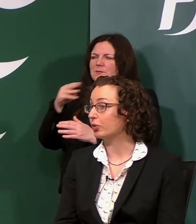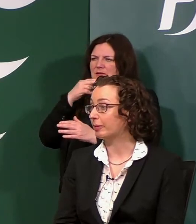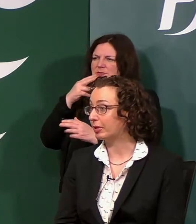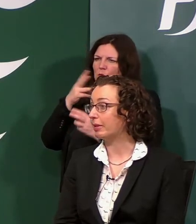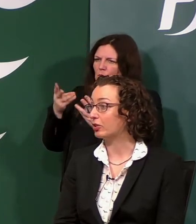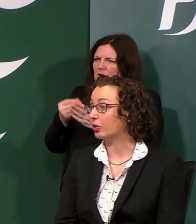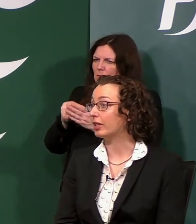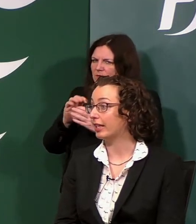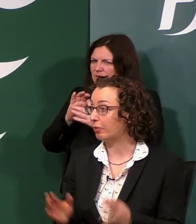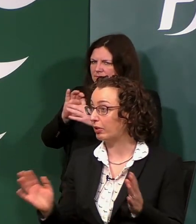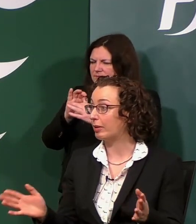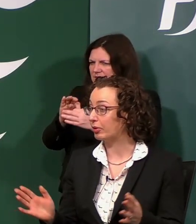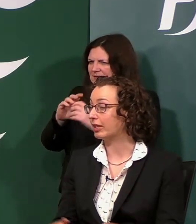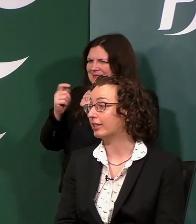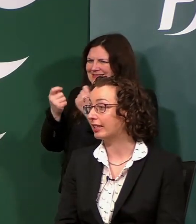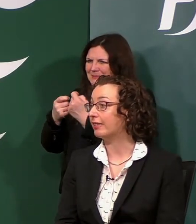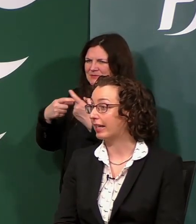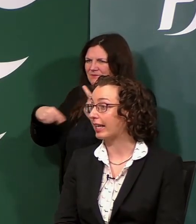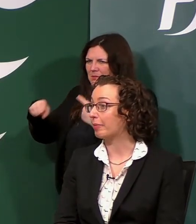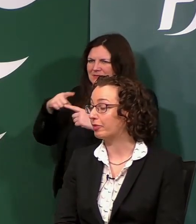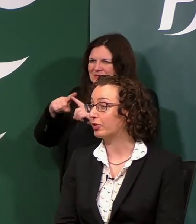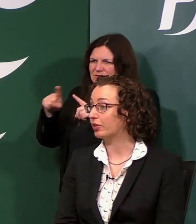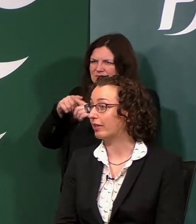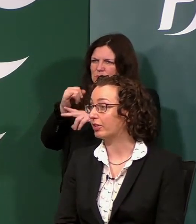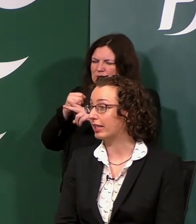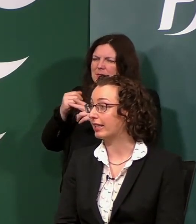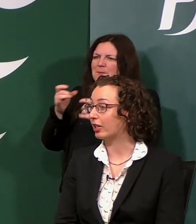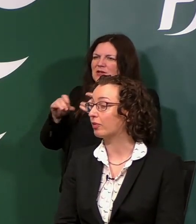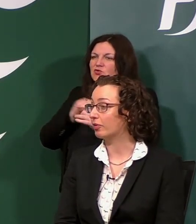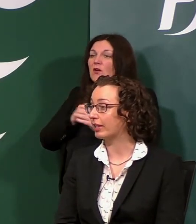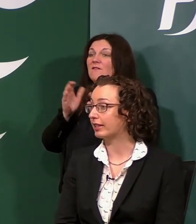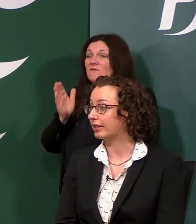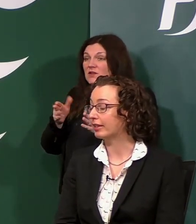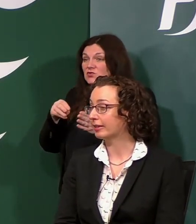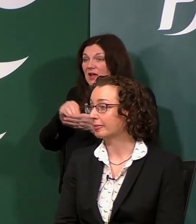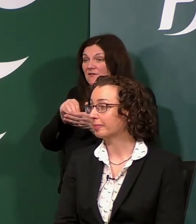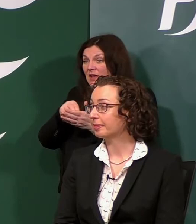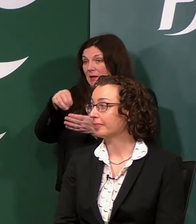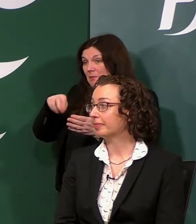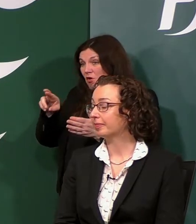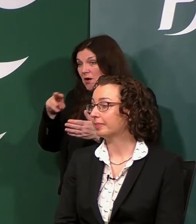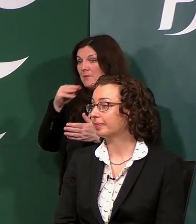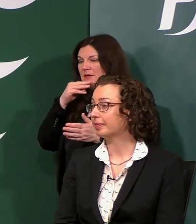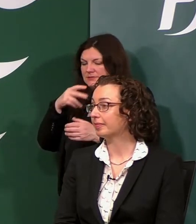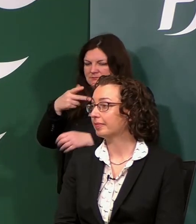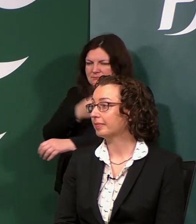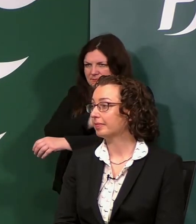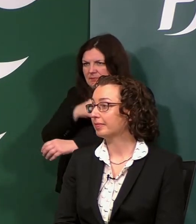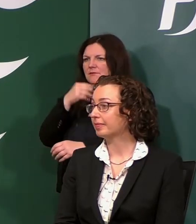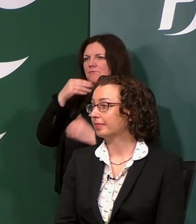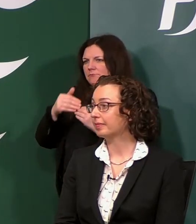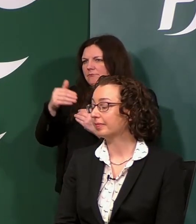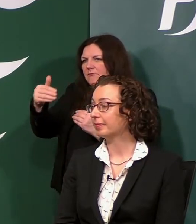working with school teams to make sure that we're able to leave that gap if children have just had their COVID vaccine.